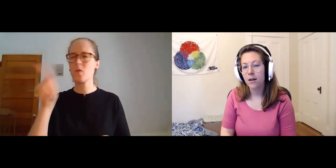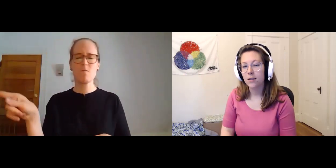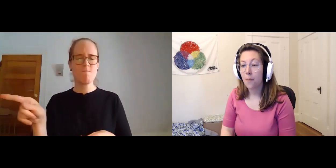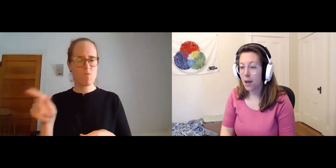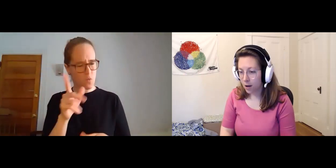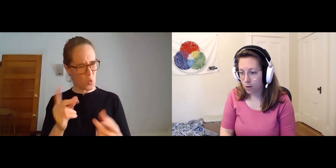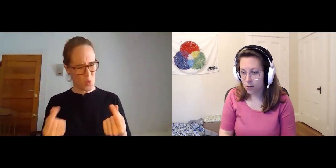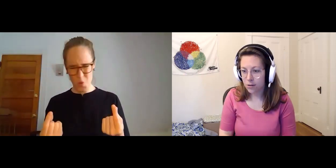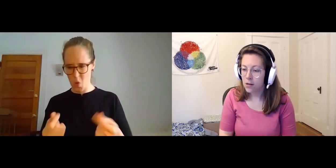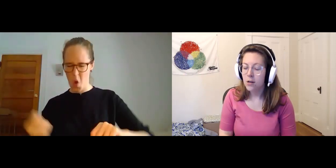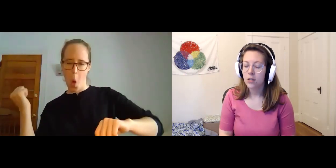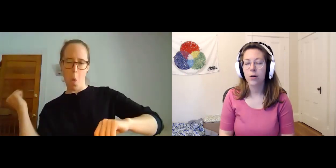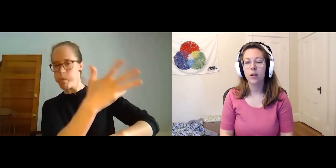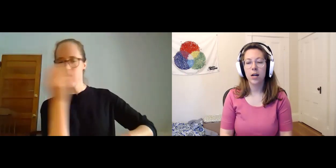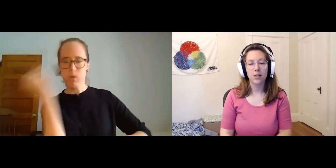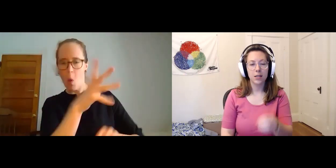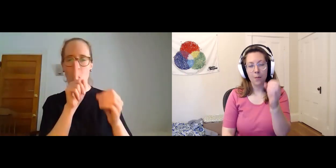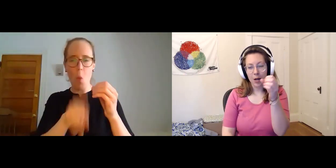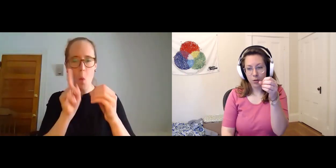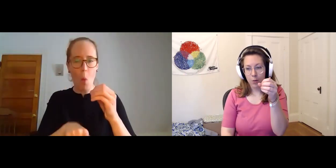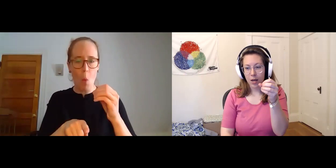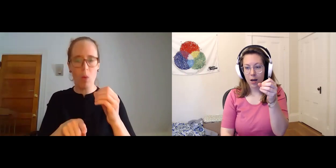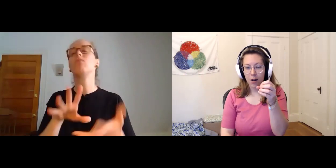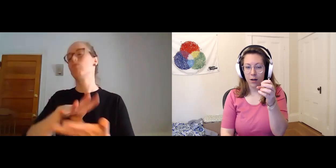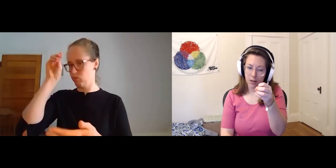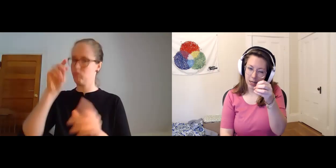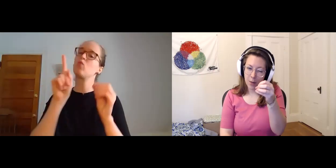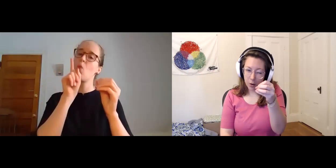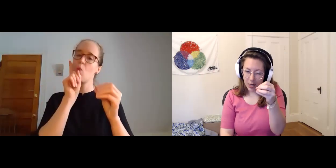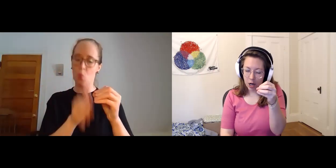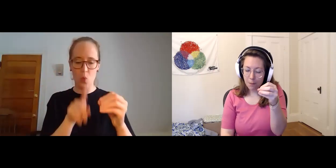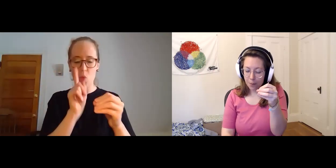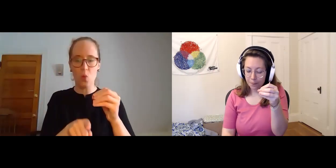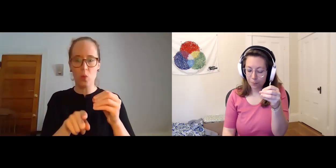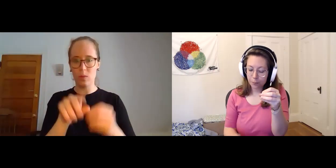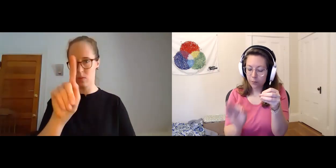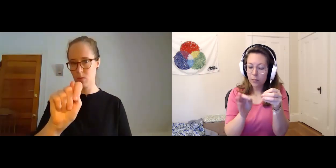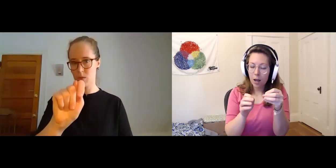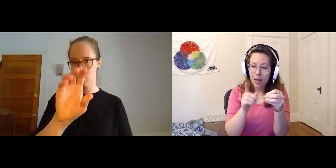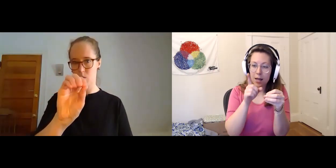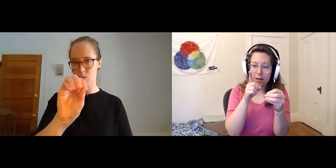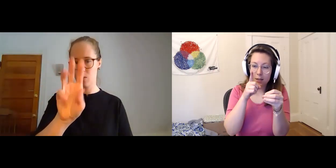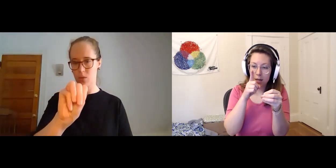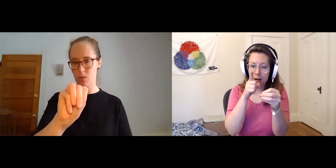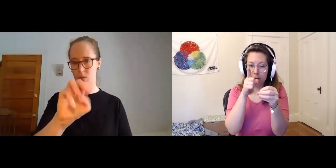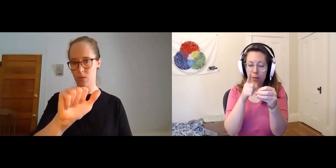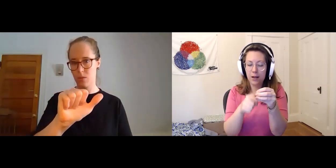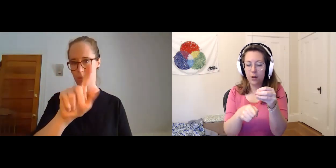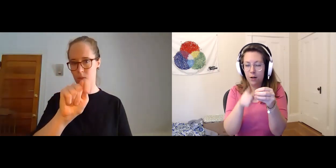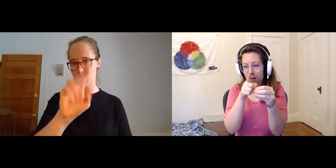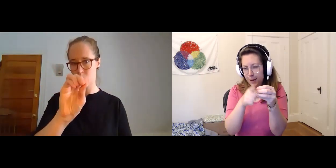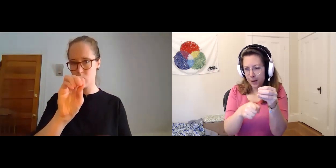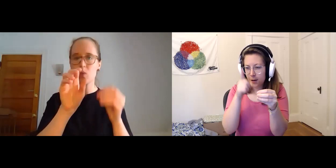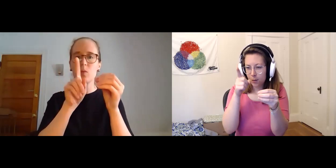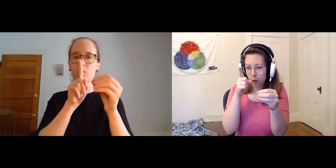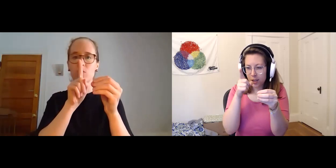throwing tomatoes. So we learned how to say tomato. So you make a like tomato-like shape and make a